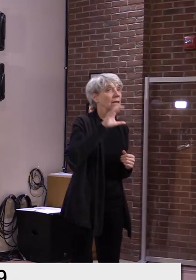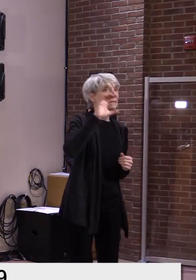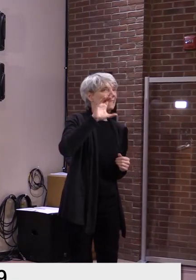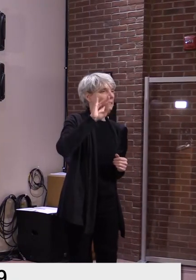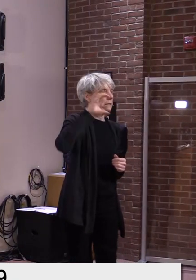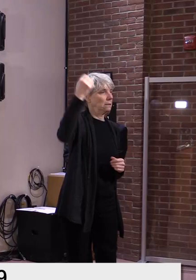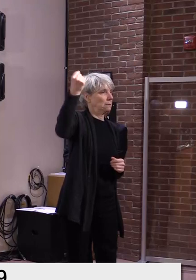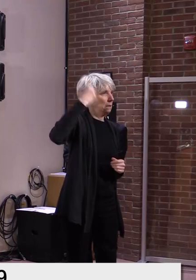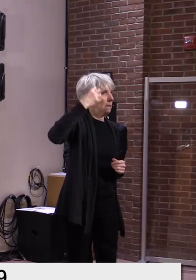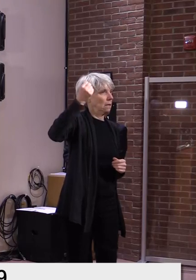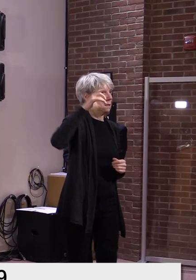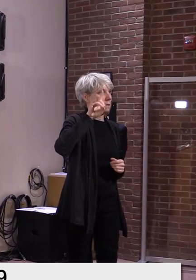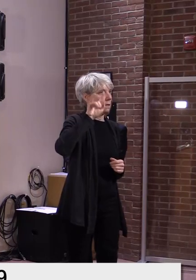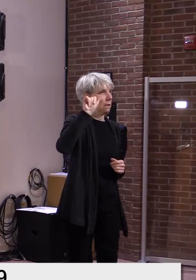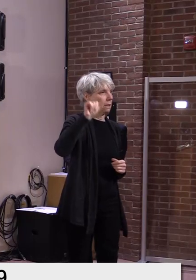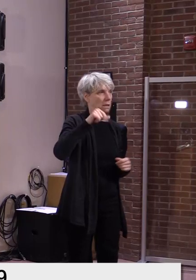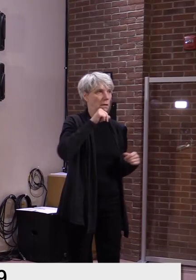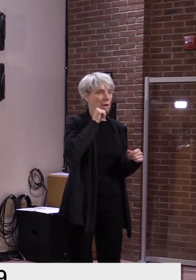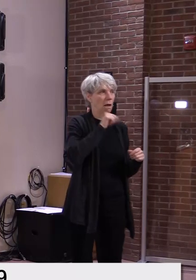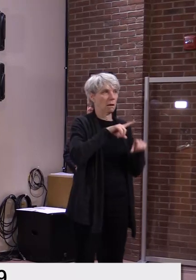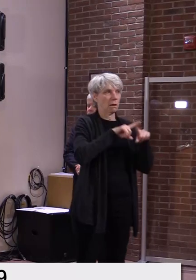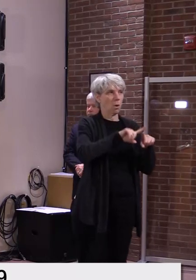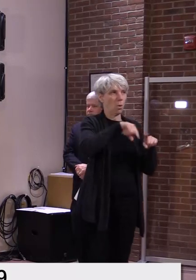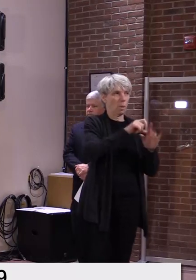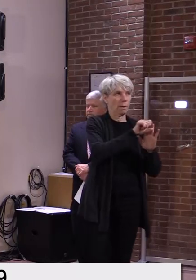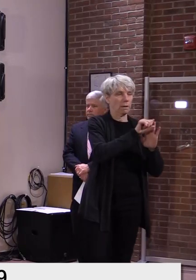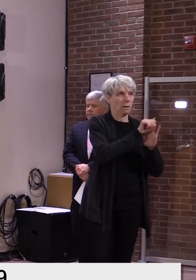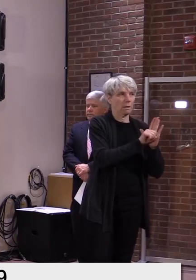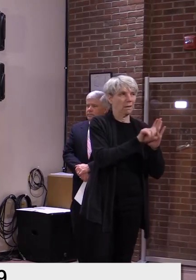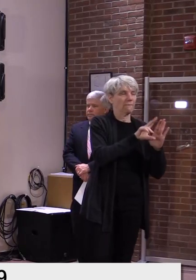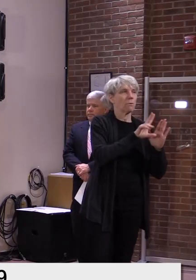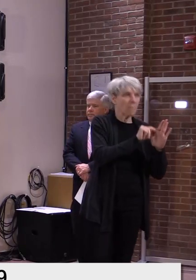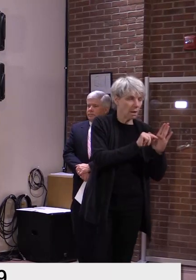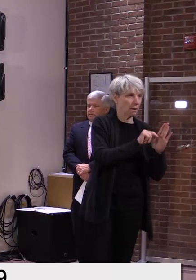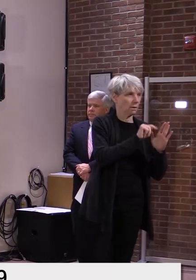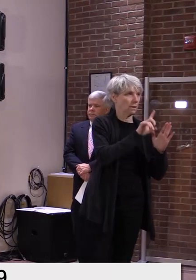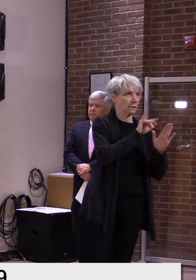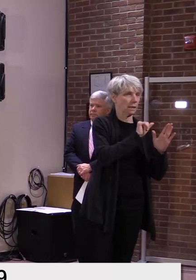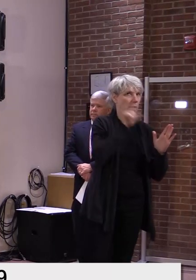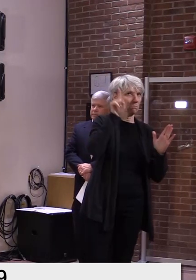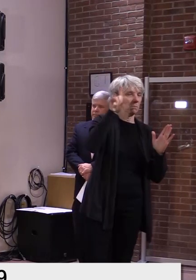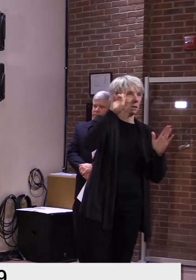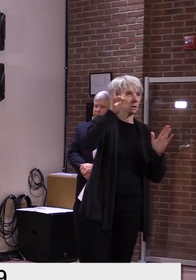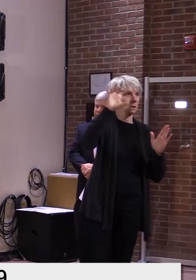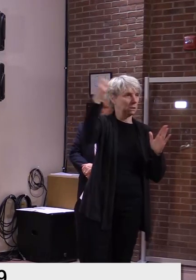so they should have that, but Mr. Levine might be able to answer.